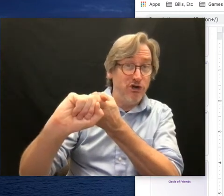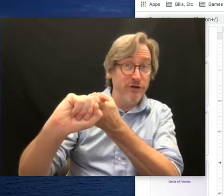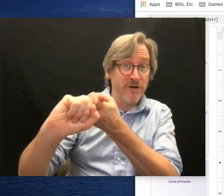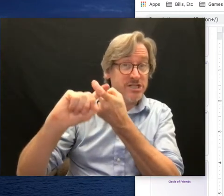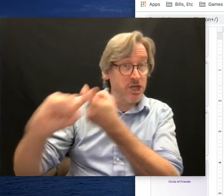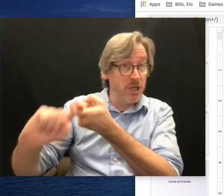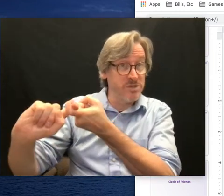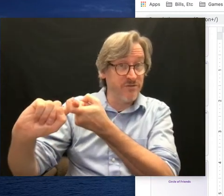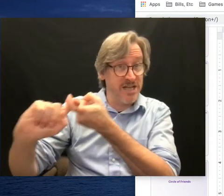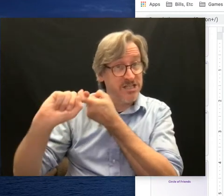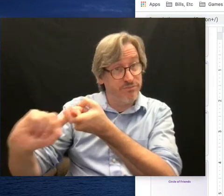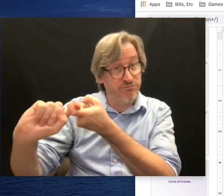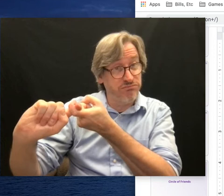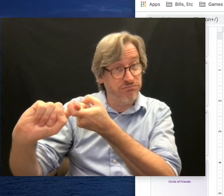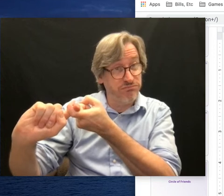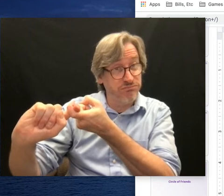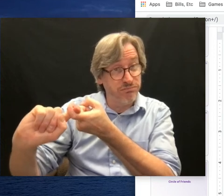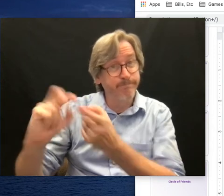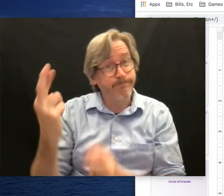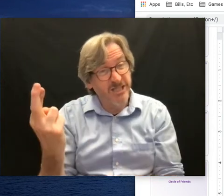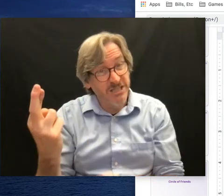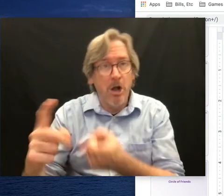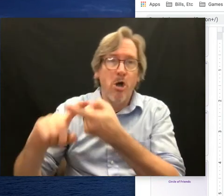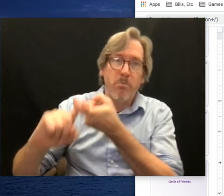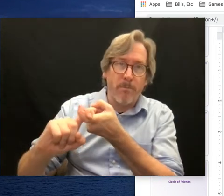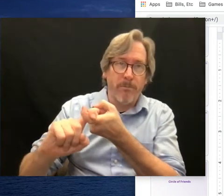really good friends, close friends.